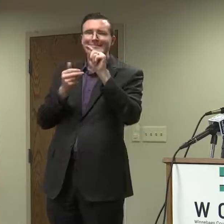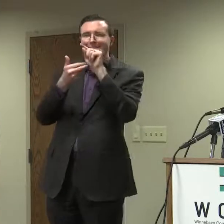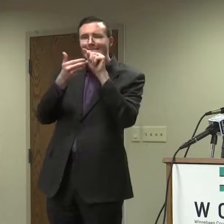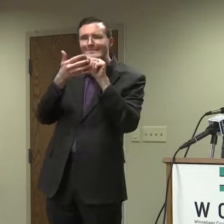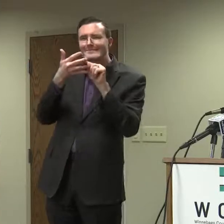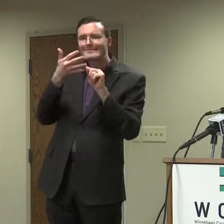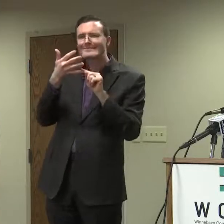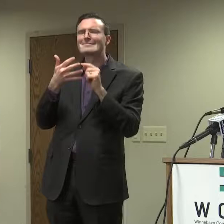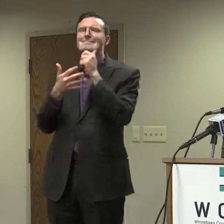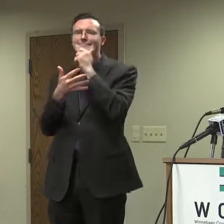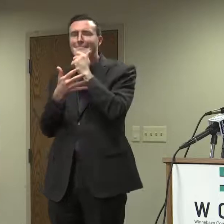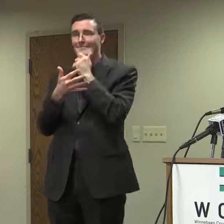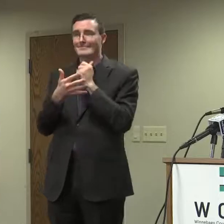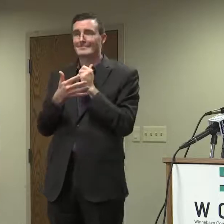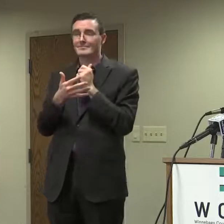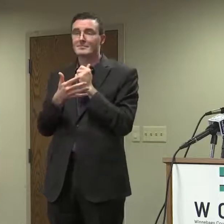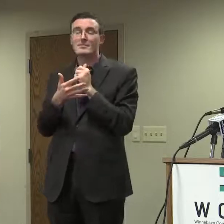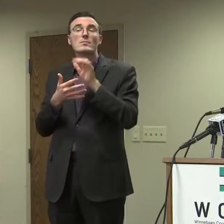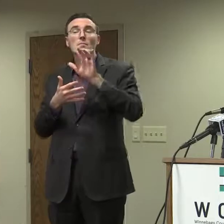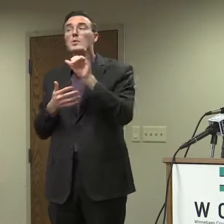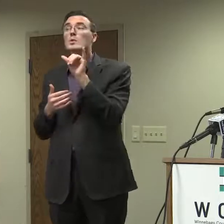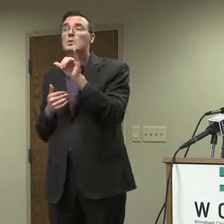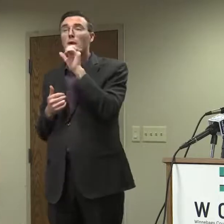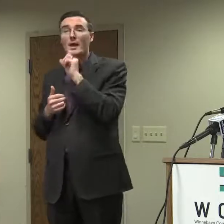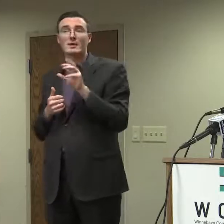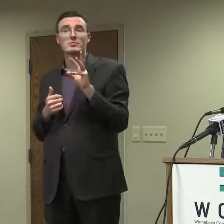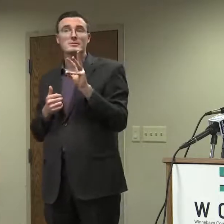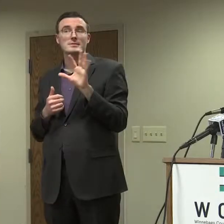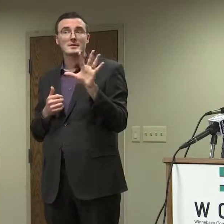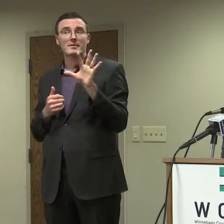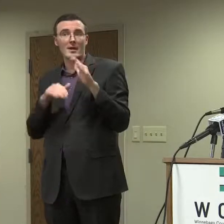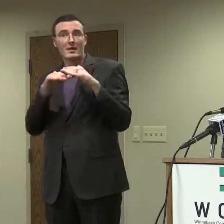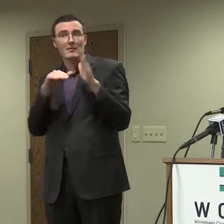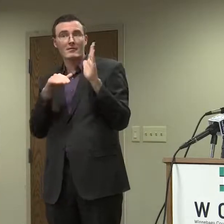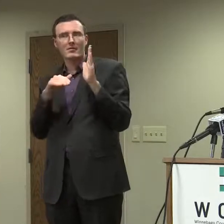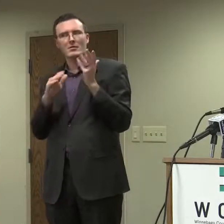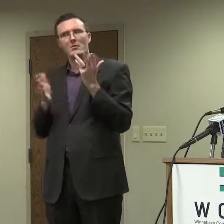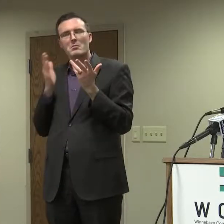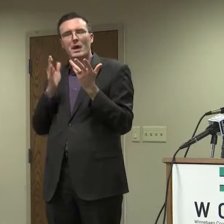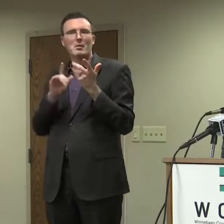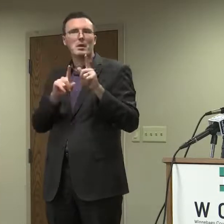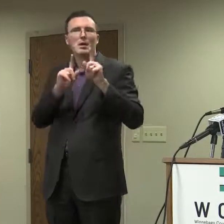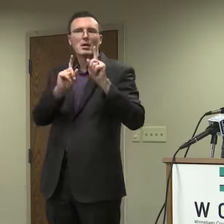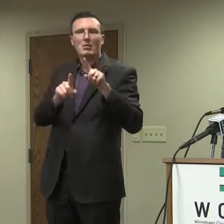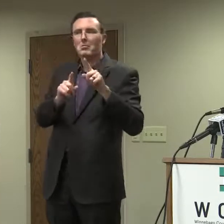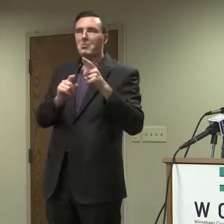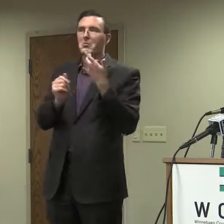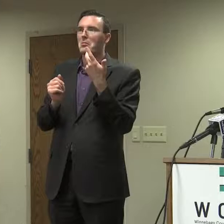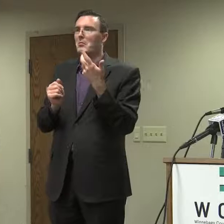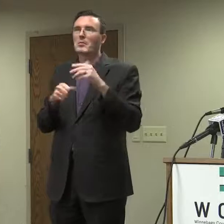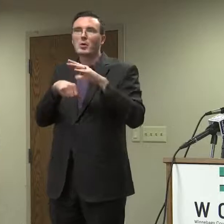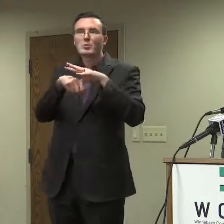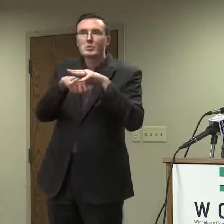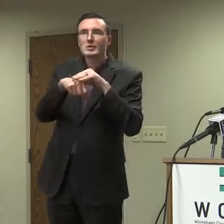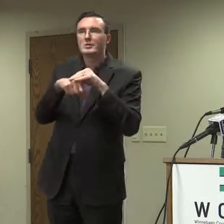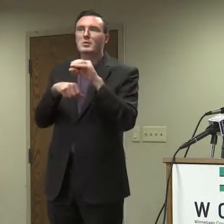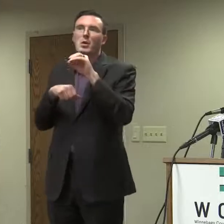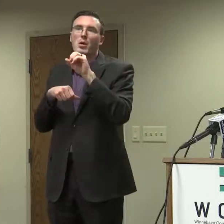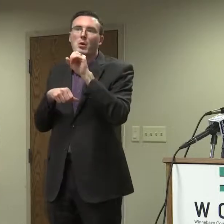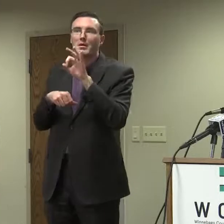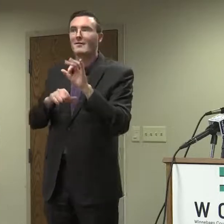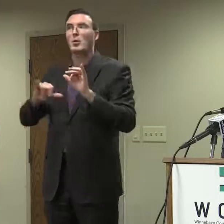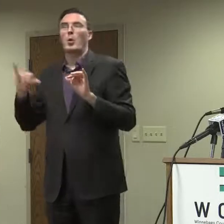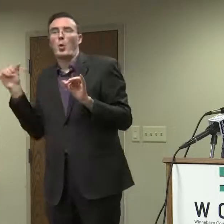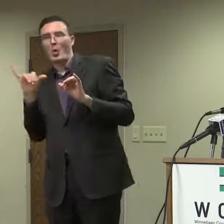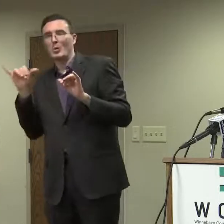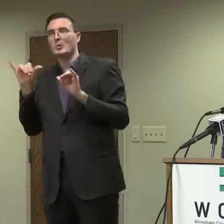in the age 65 and above, they may seek care from all three systems, right? So they're not always restricted by health insurance plan if they